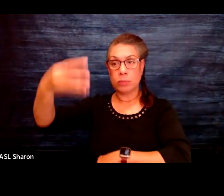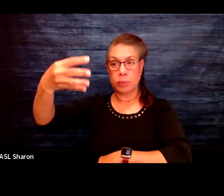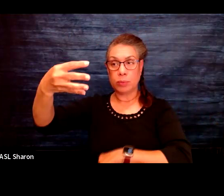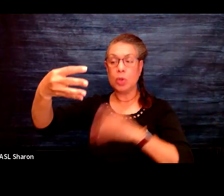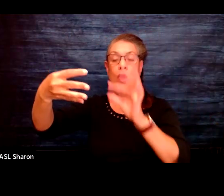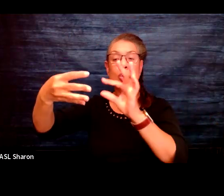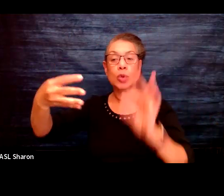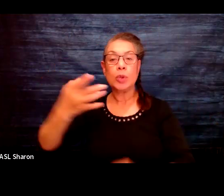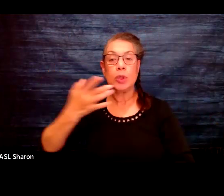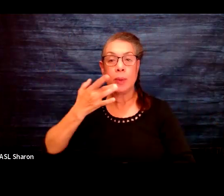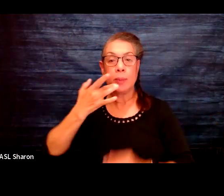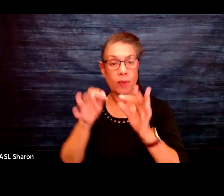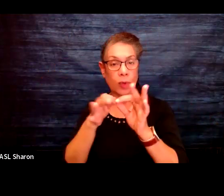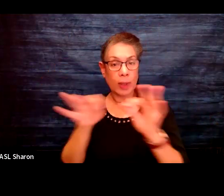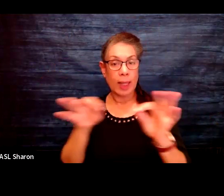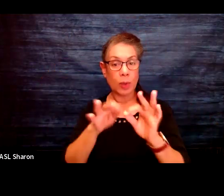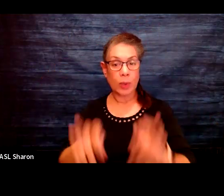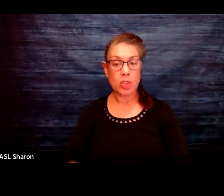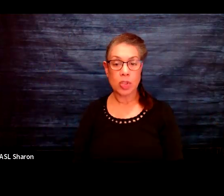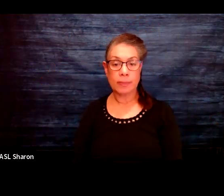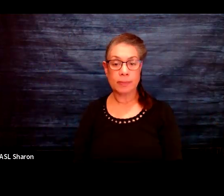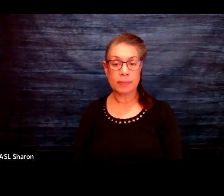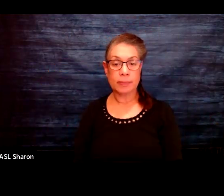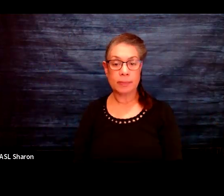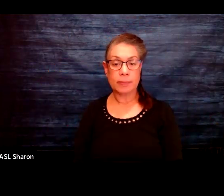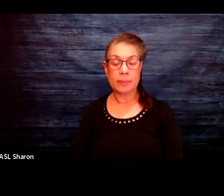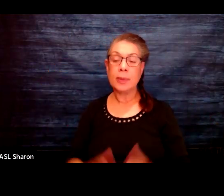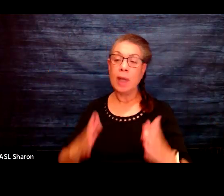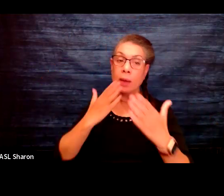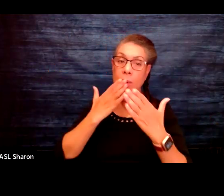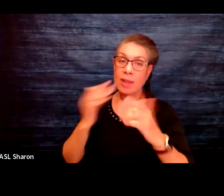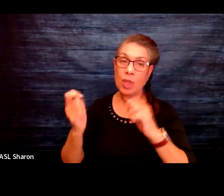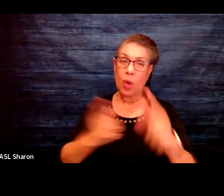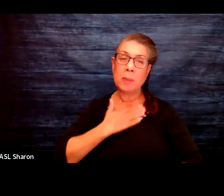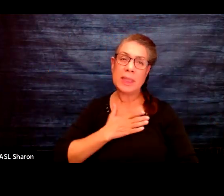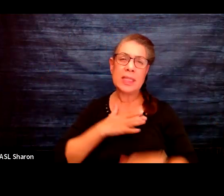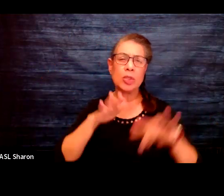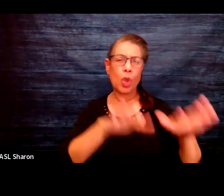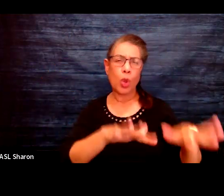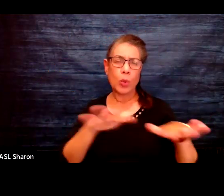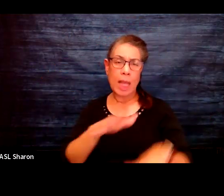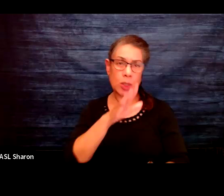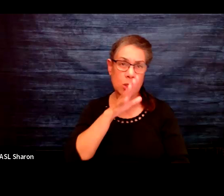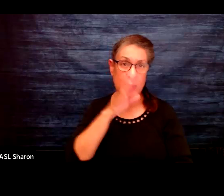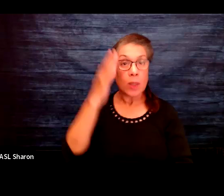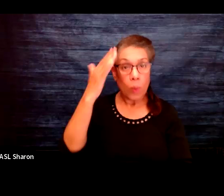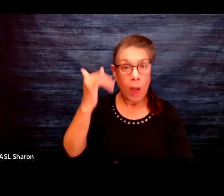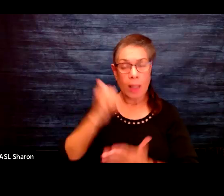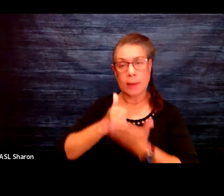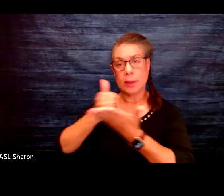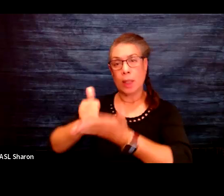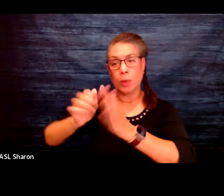screen to select your language preference. I'd like to remind everyone to speak at a slower pace to assist our